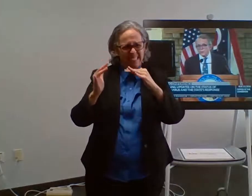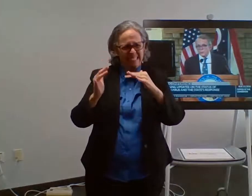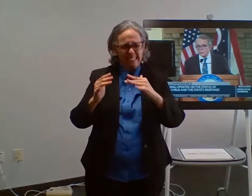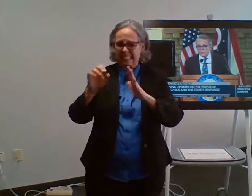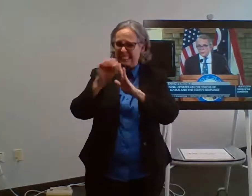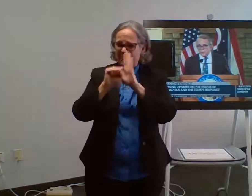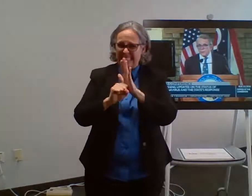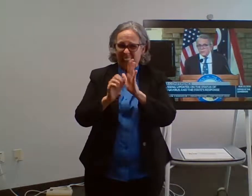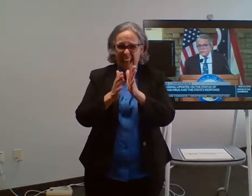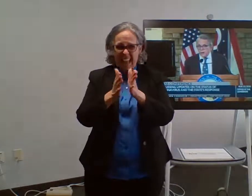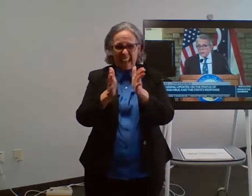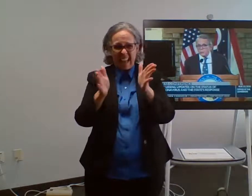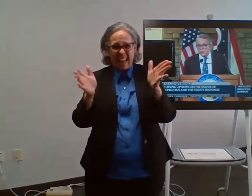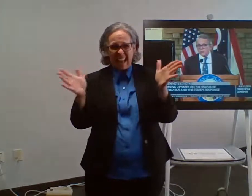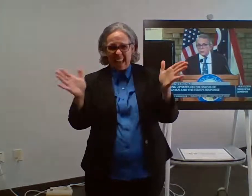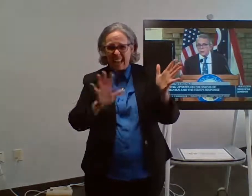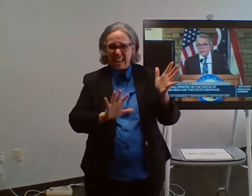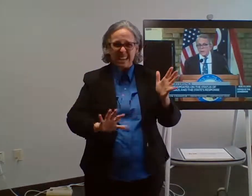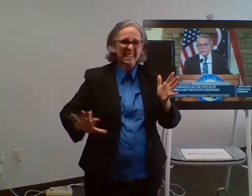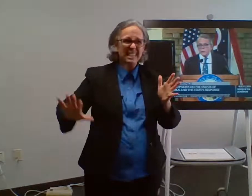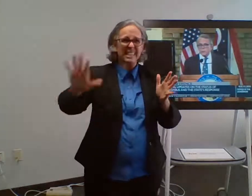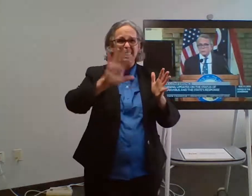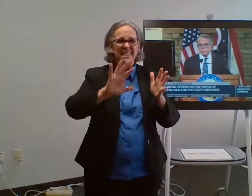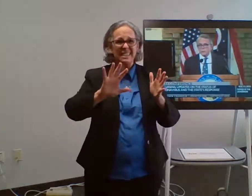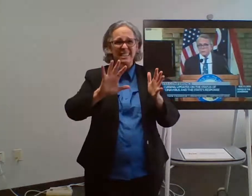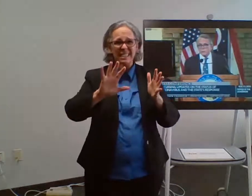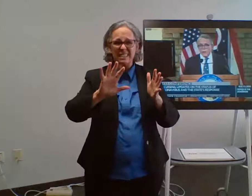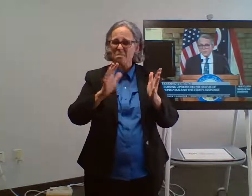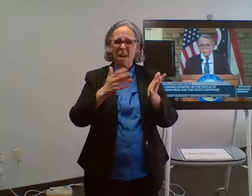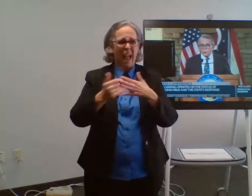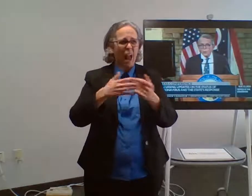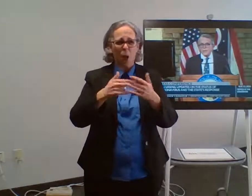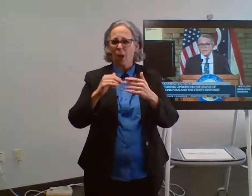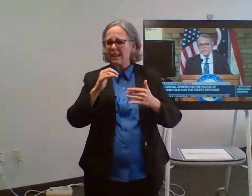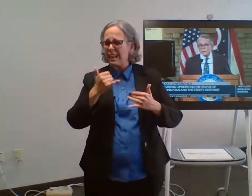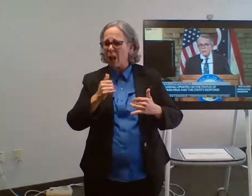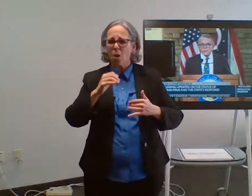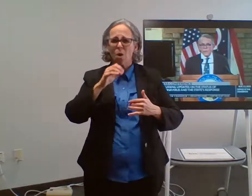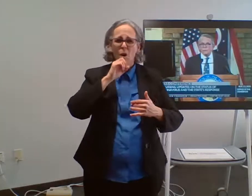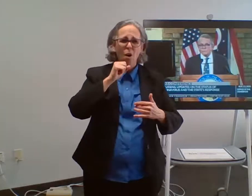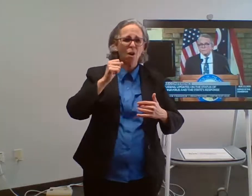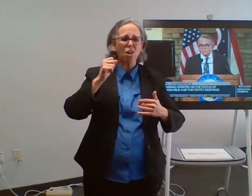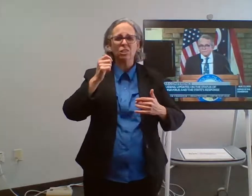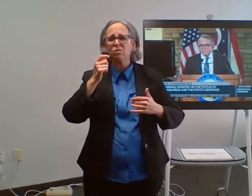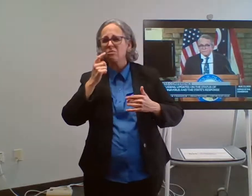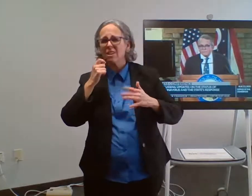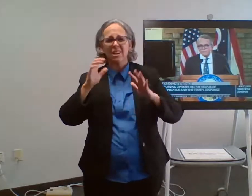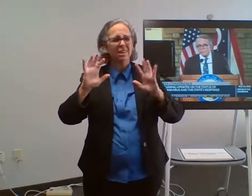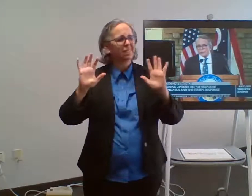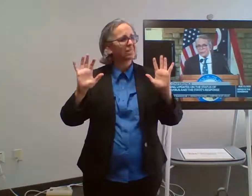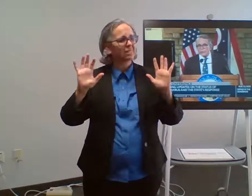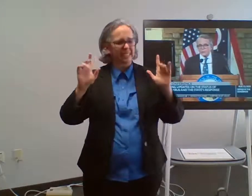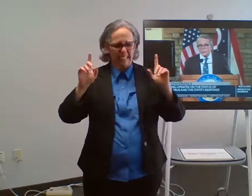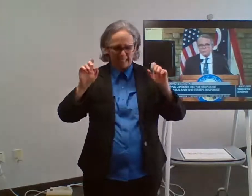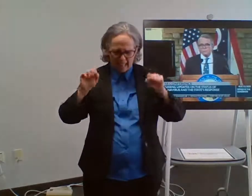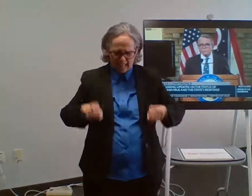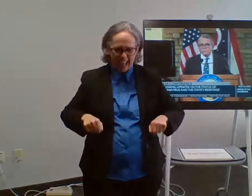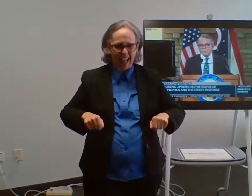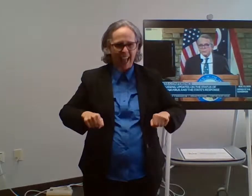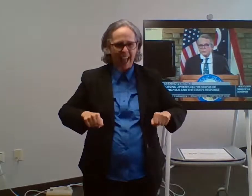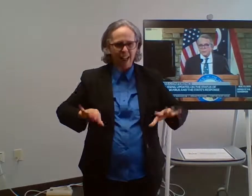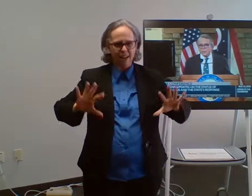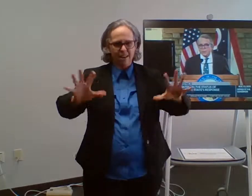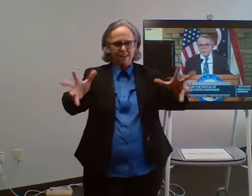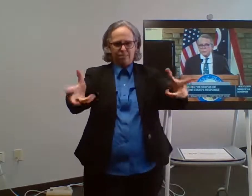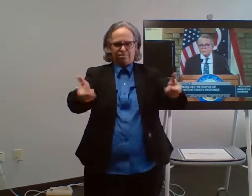But it's every county. What goes on in that community just really impacts it. We can control that. We control